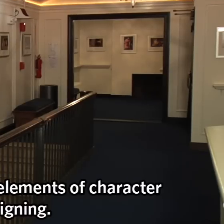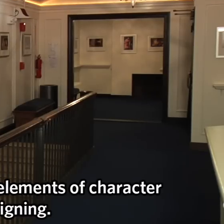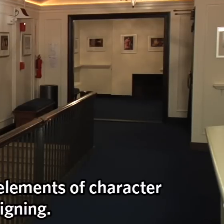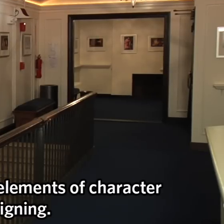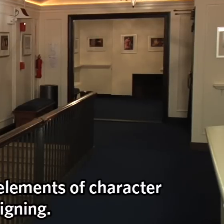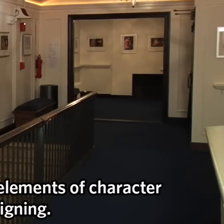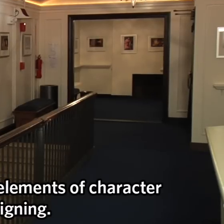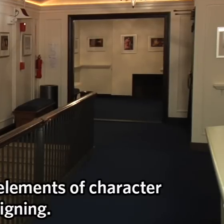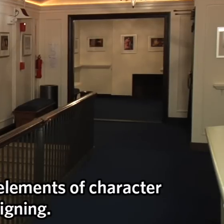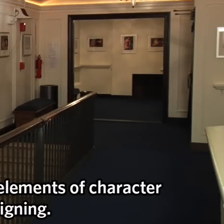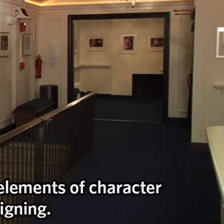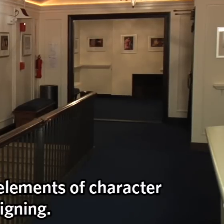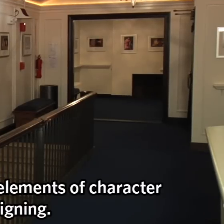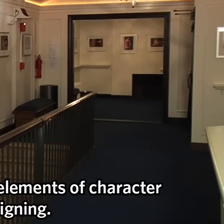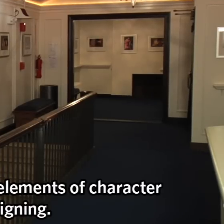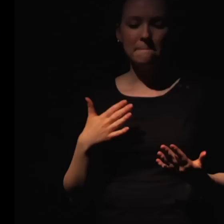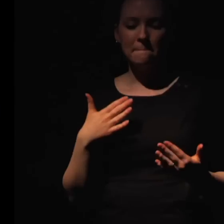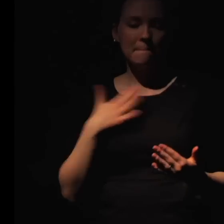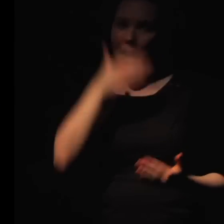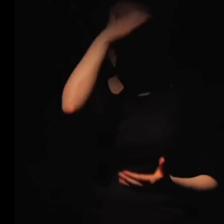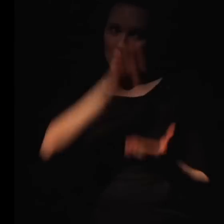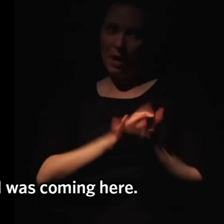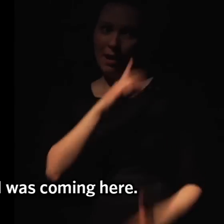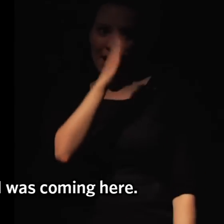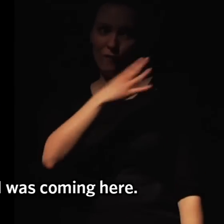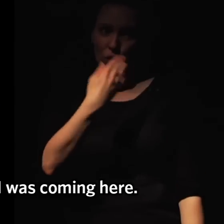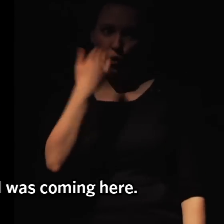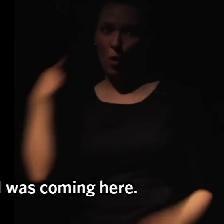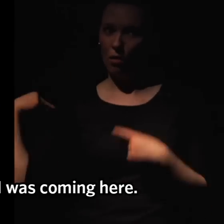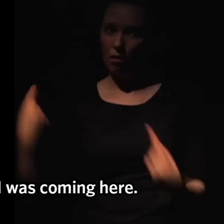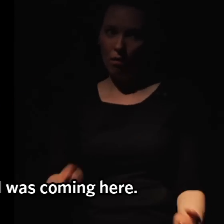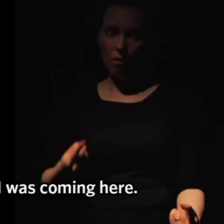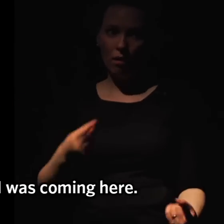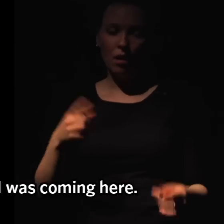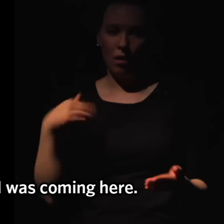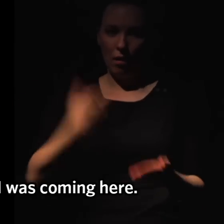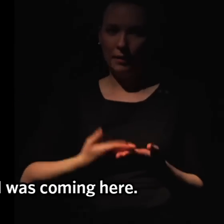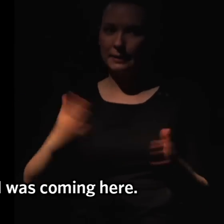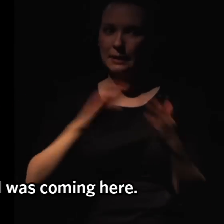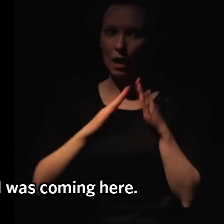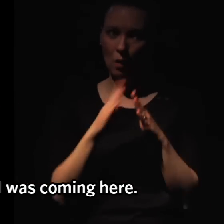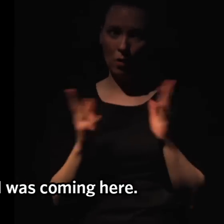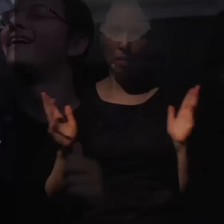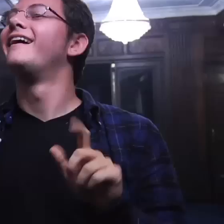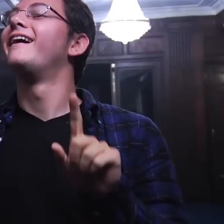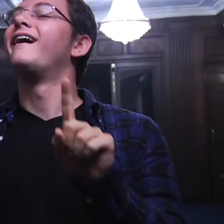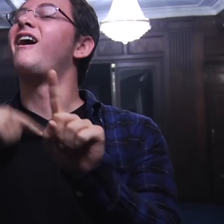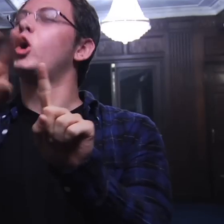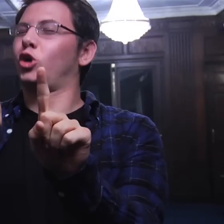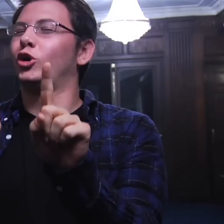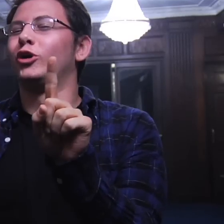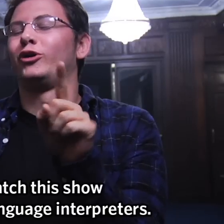incorporate those elements of character into how I'm signing. My husband never knew I was coming in here.